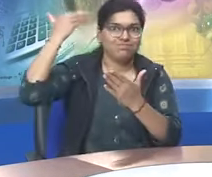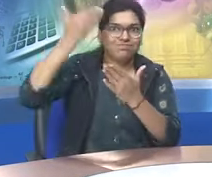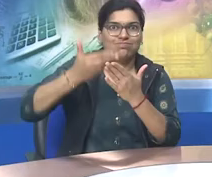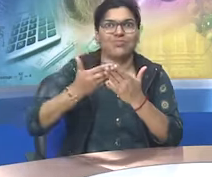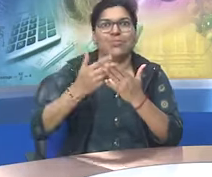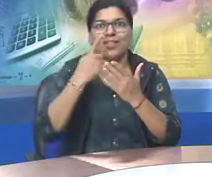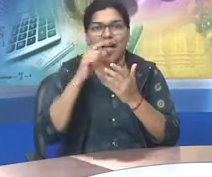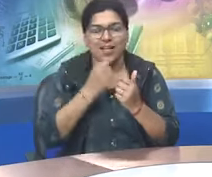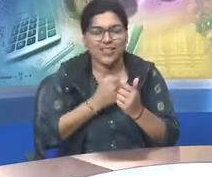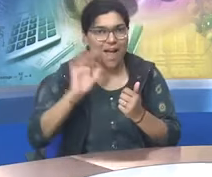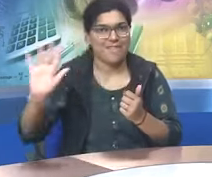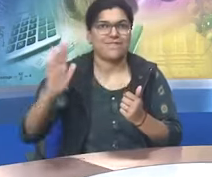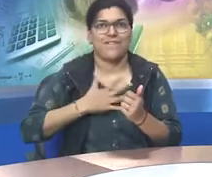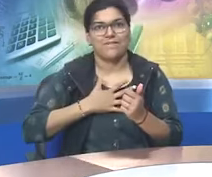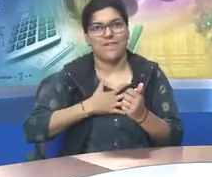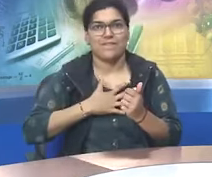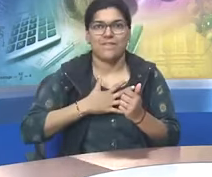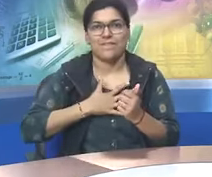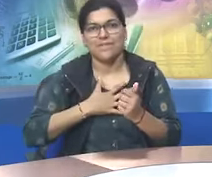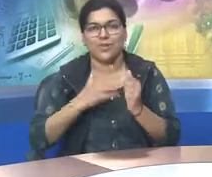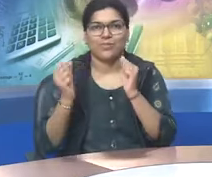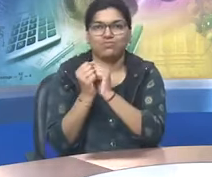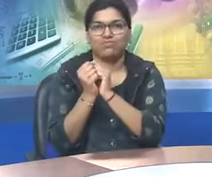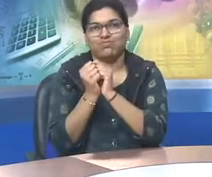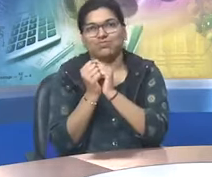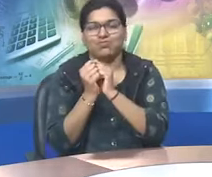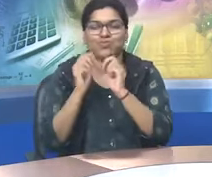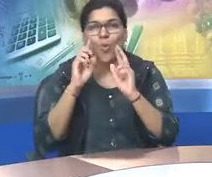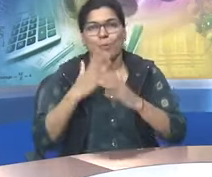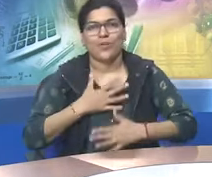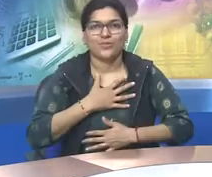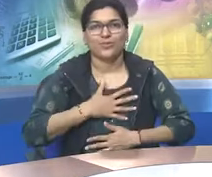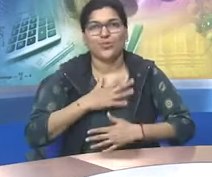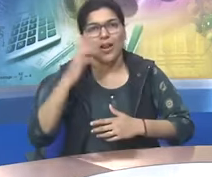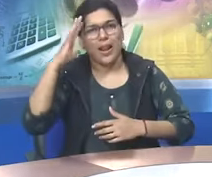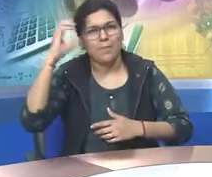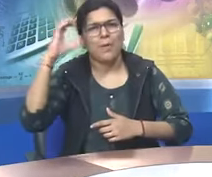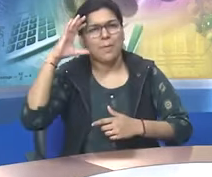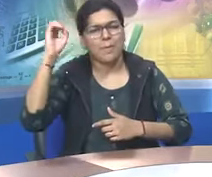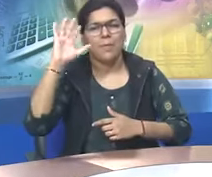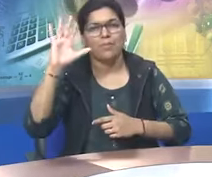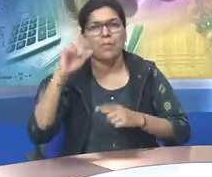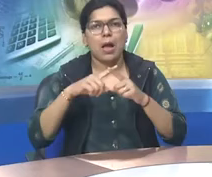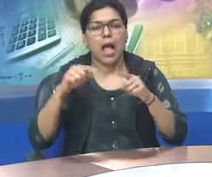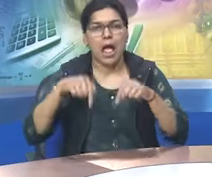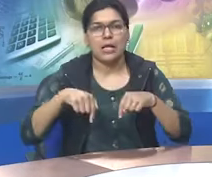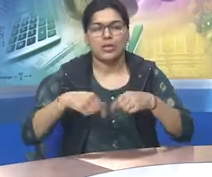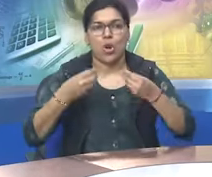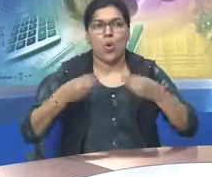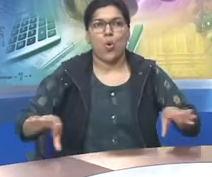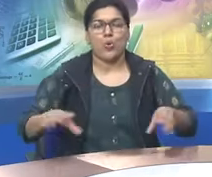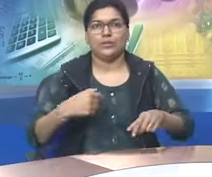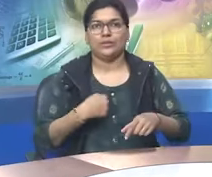lost her hope, and thus now she wishes at least to